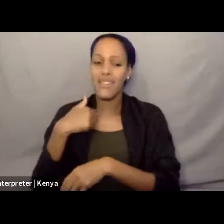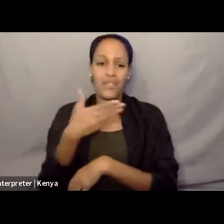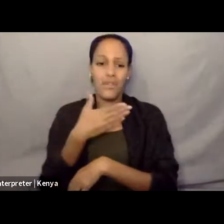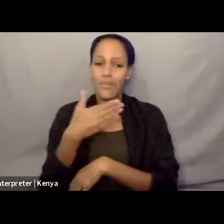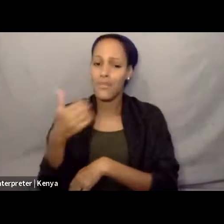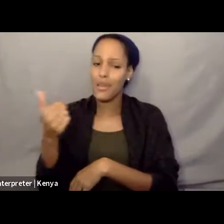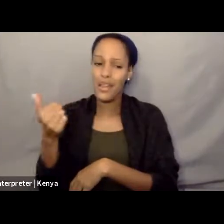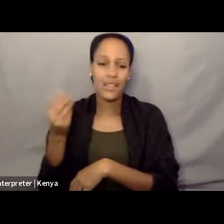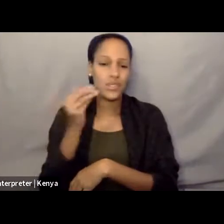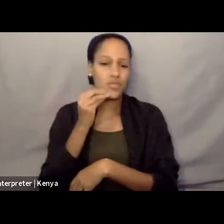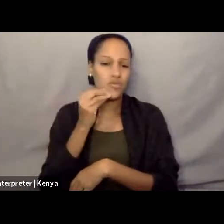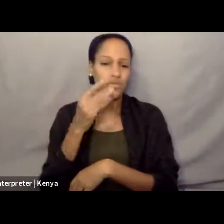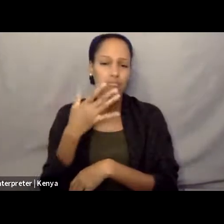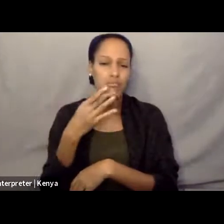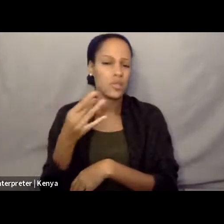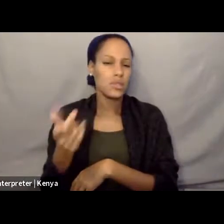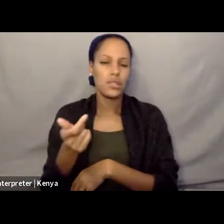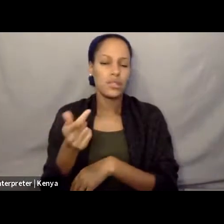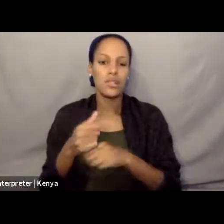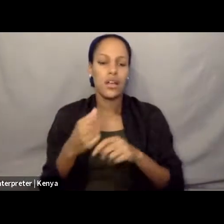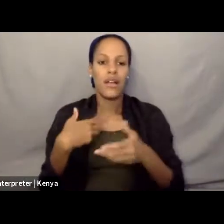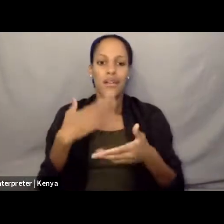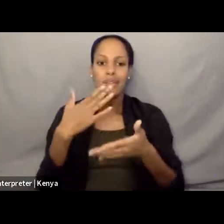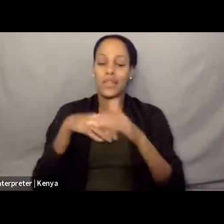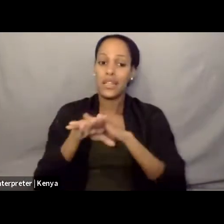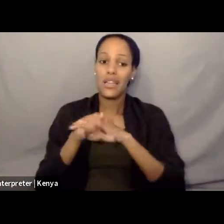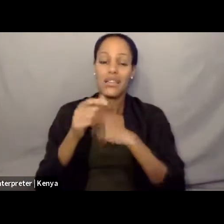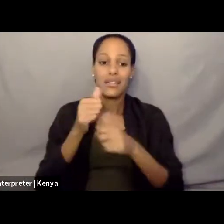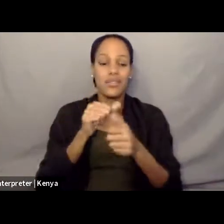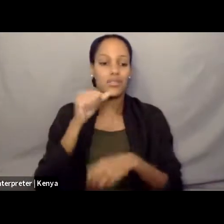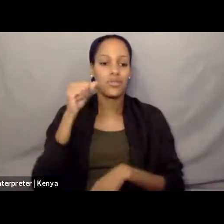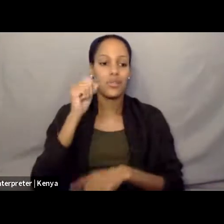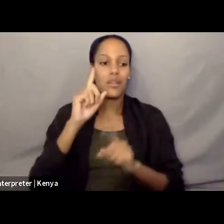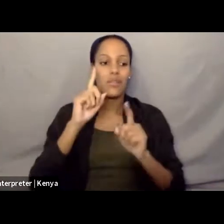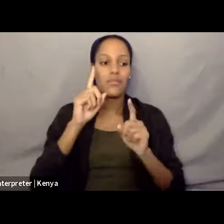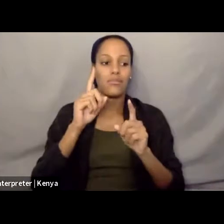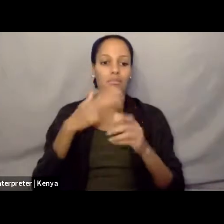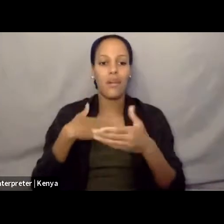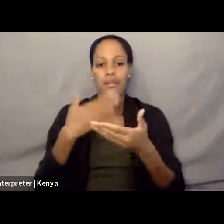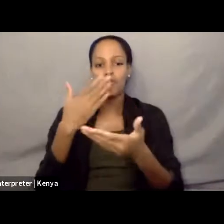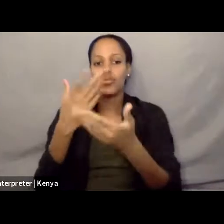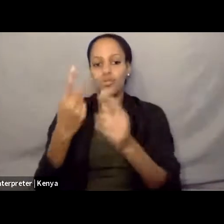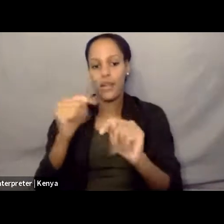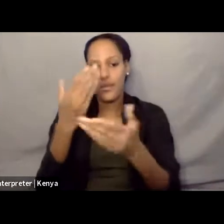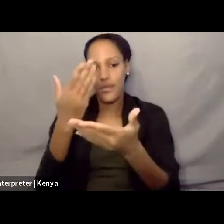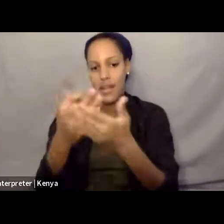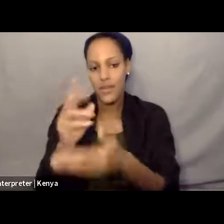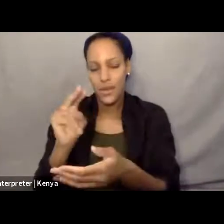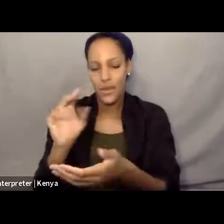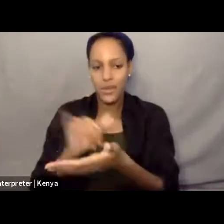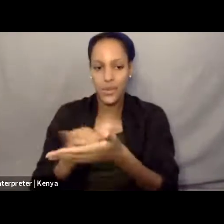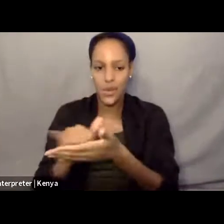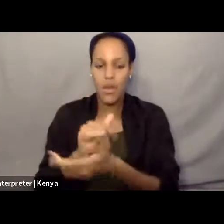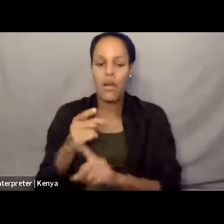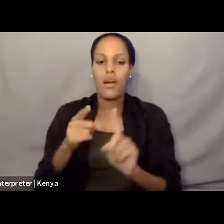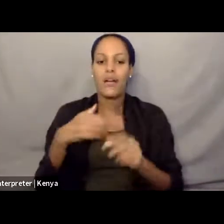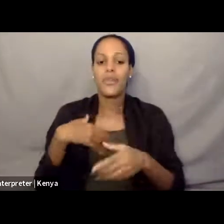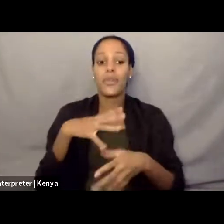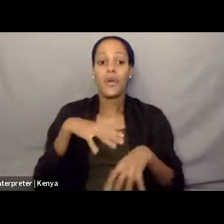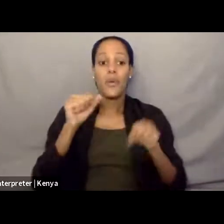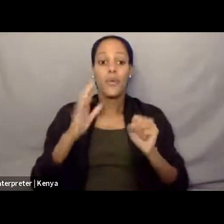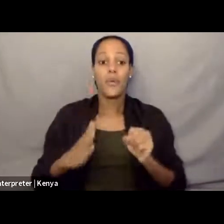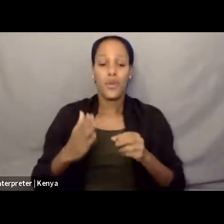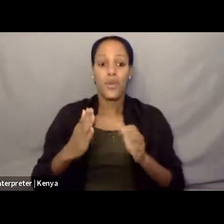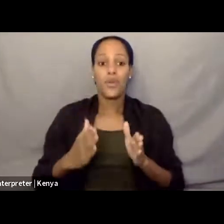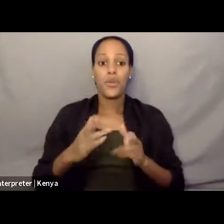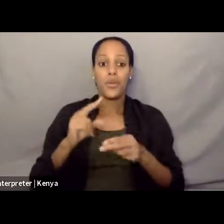ever eaten. And when I stopped in yesterday on my way into New York to get one, the owner, Nicole, said to me, I was just